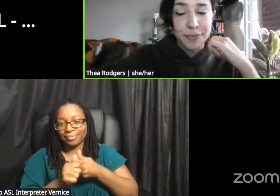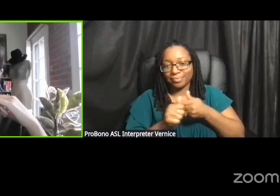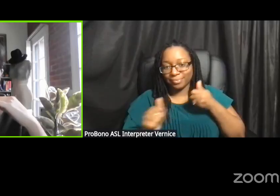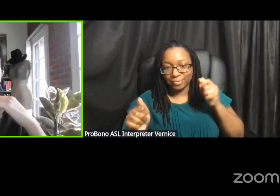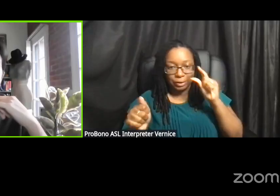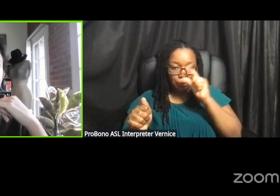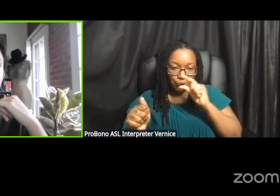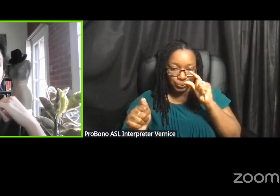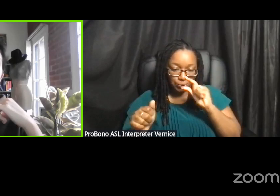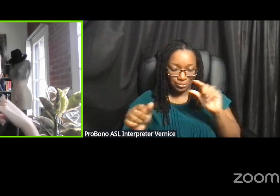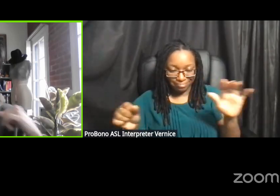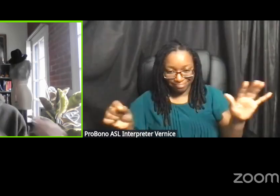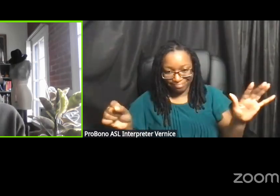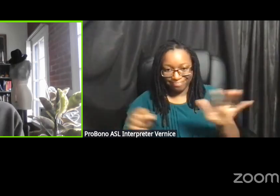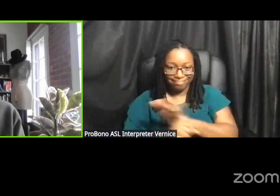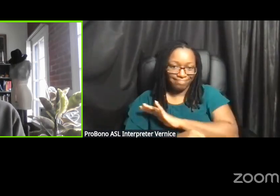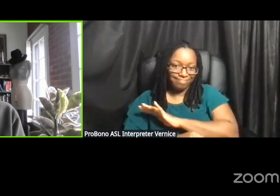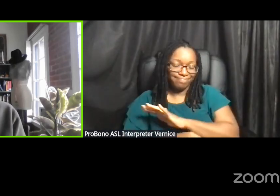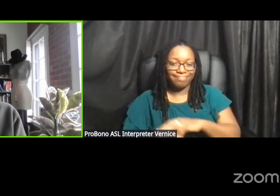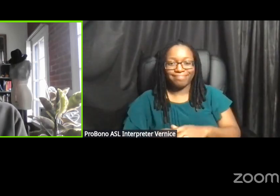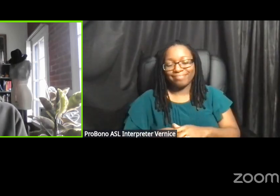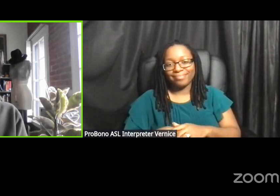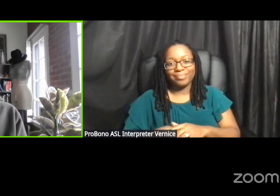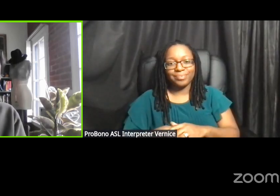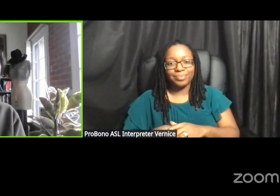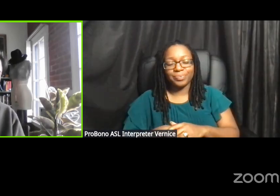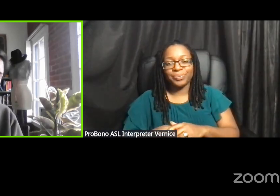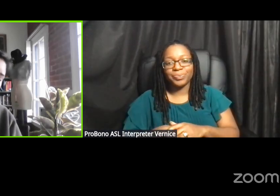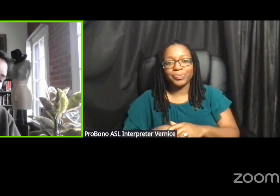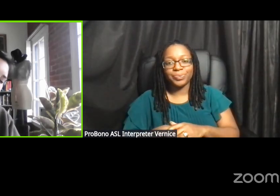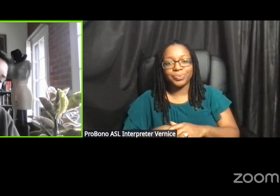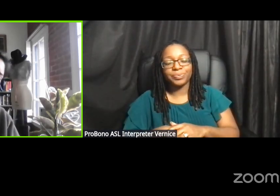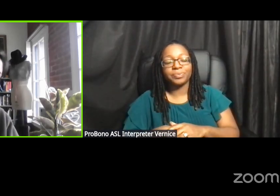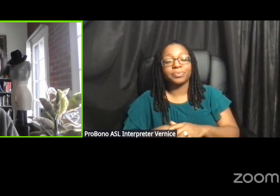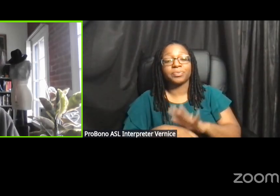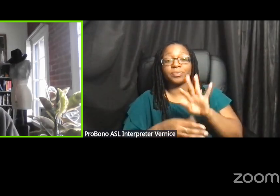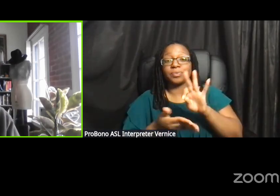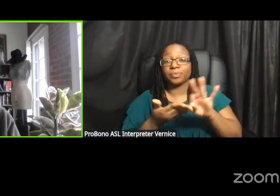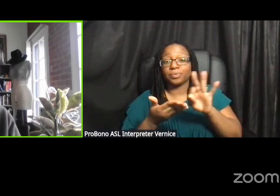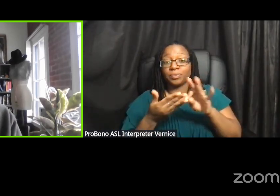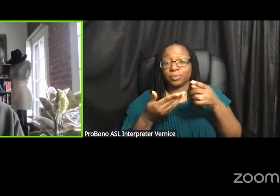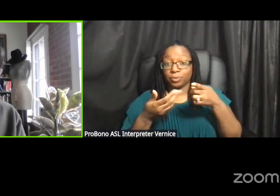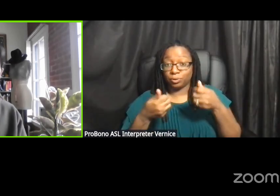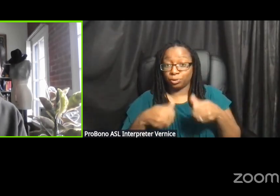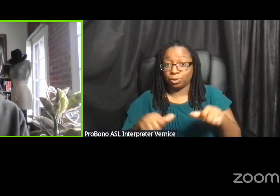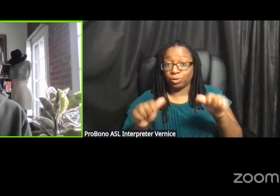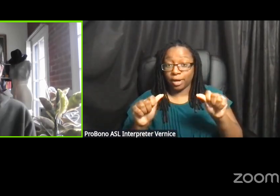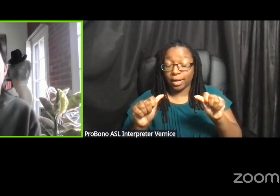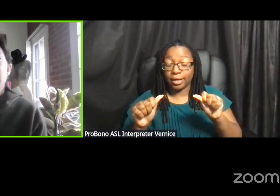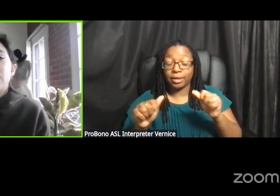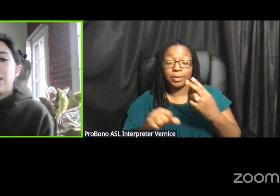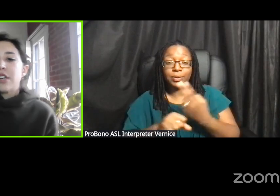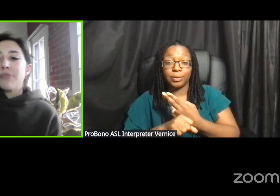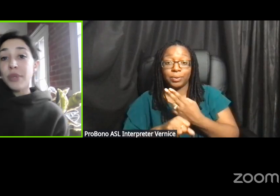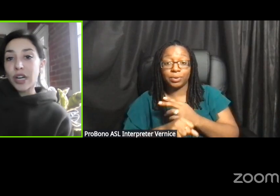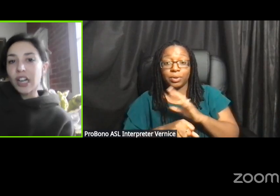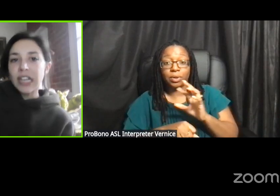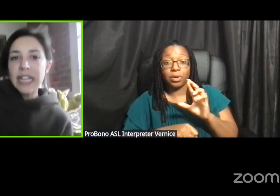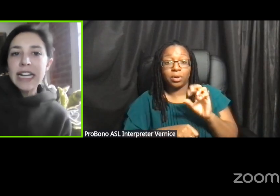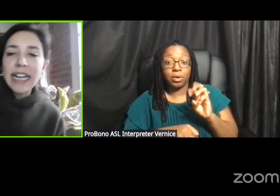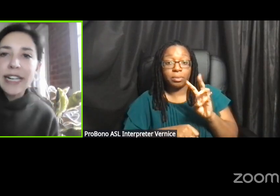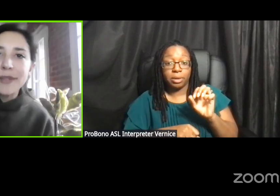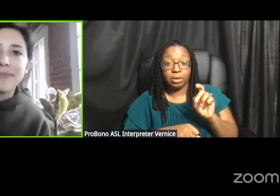entirely. If you've done this on your accounts, on your browser, in your